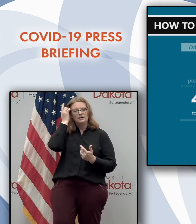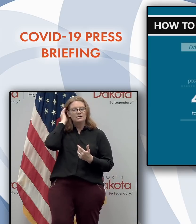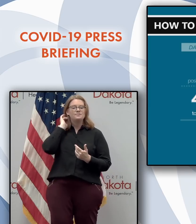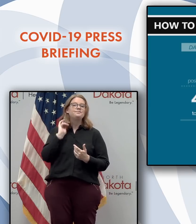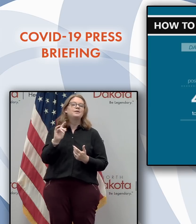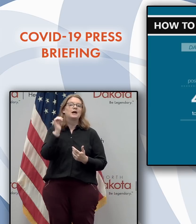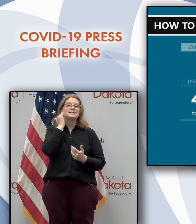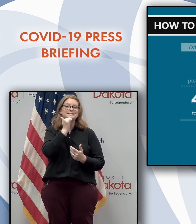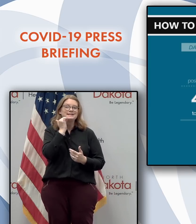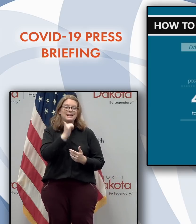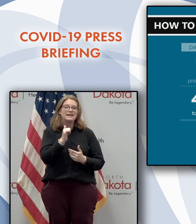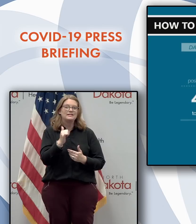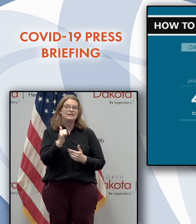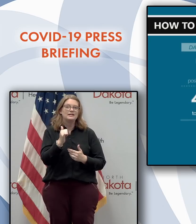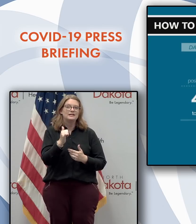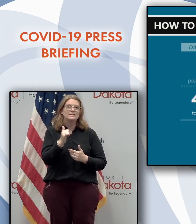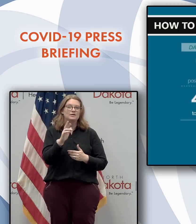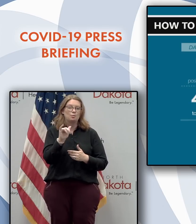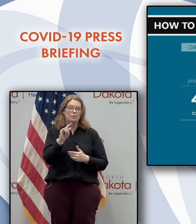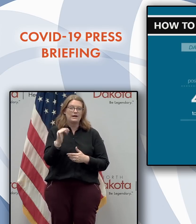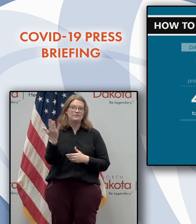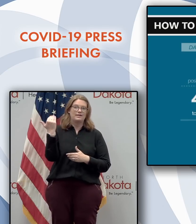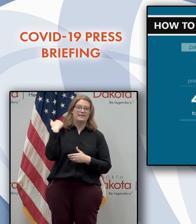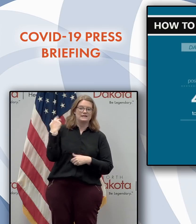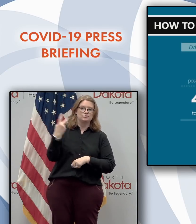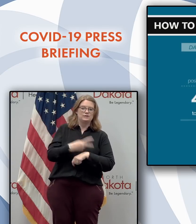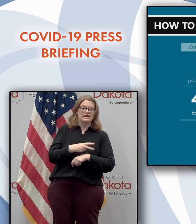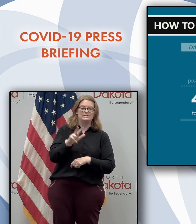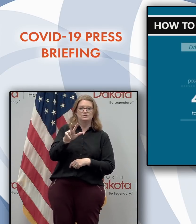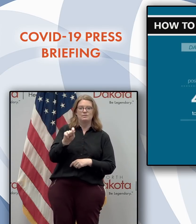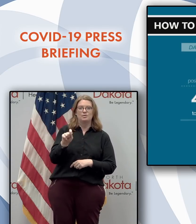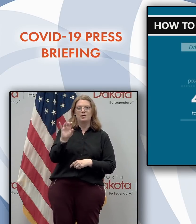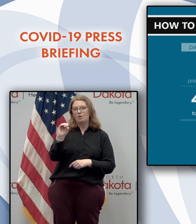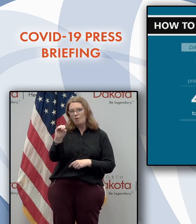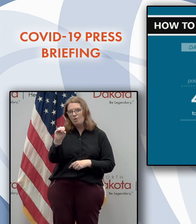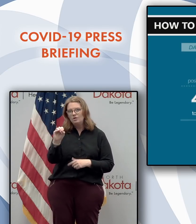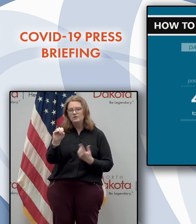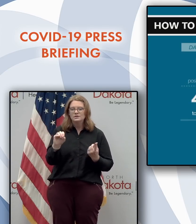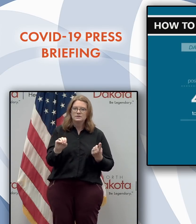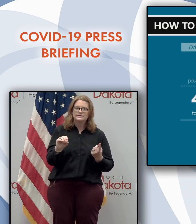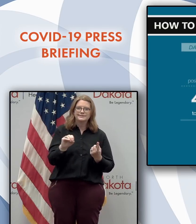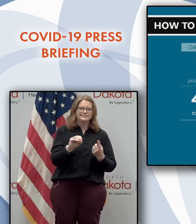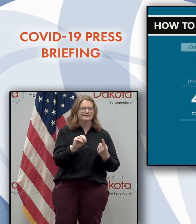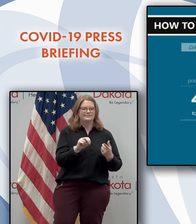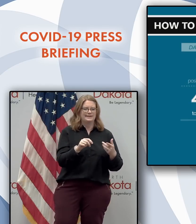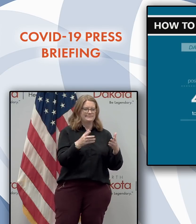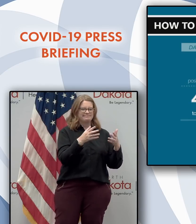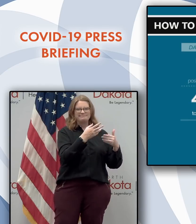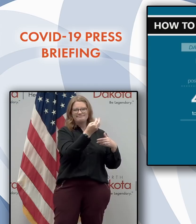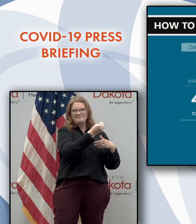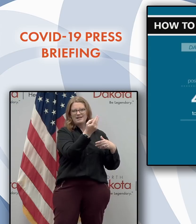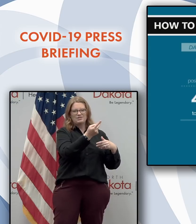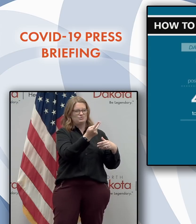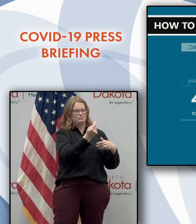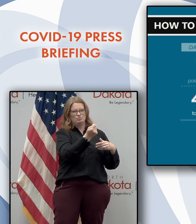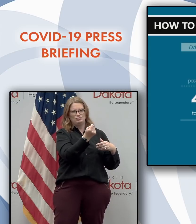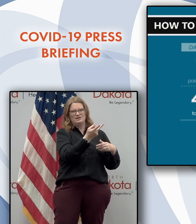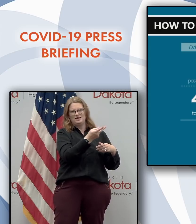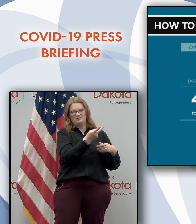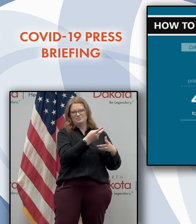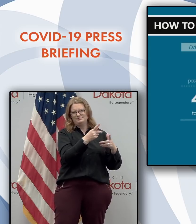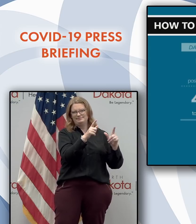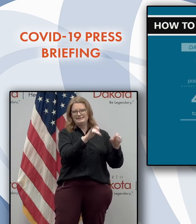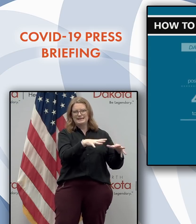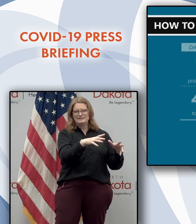daily positivity rate over the last 2 days is really 3.0 because of that overload from one bunch of tests moving from one day to the